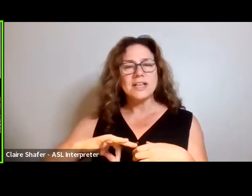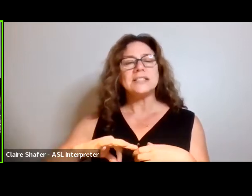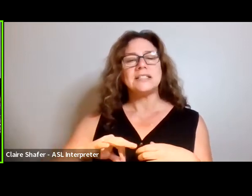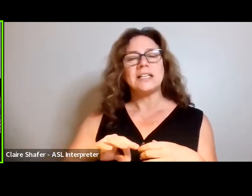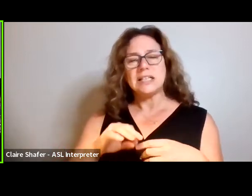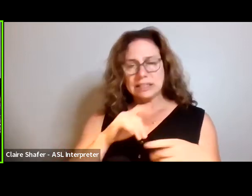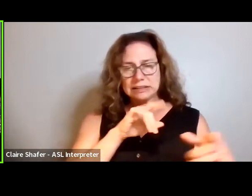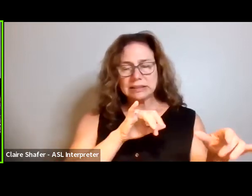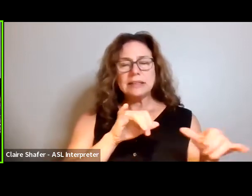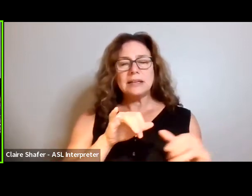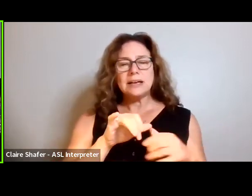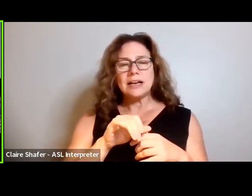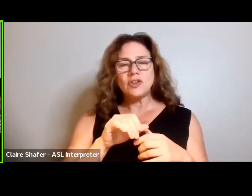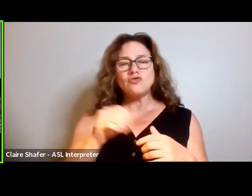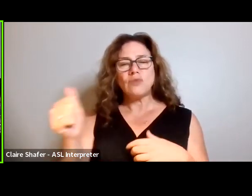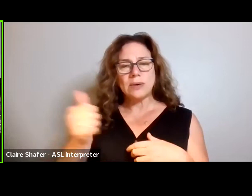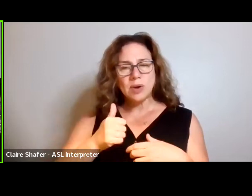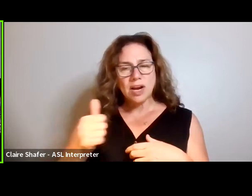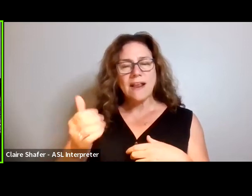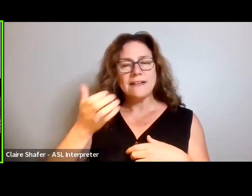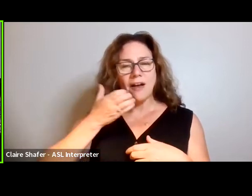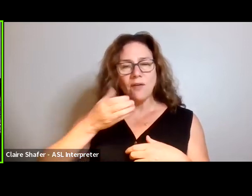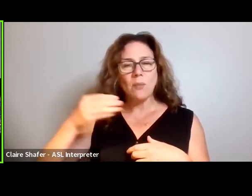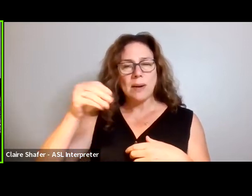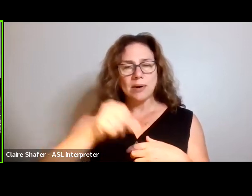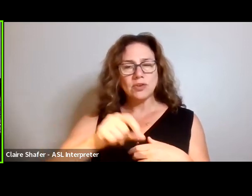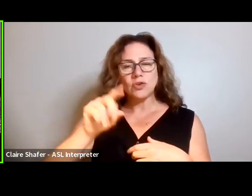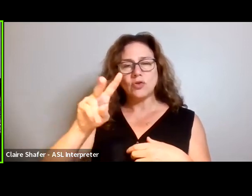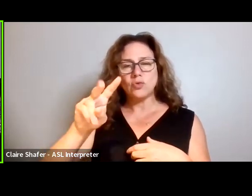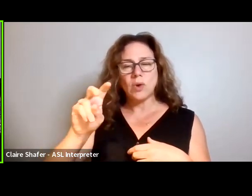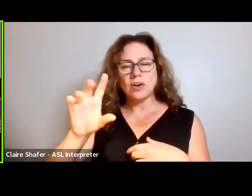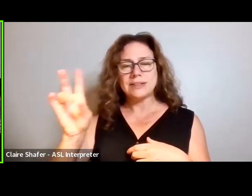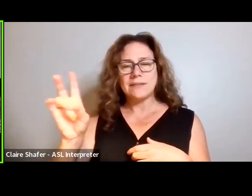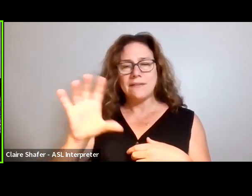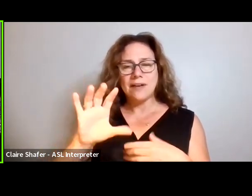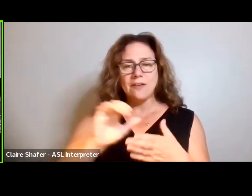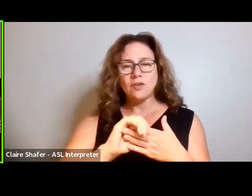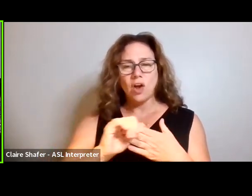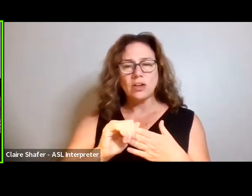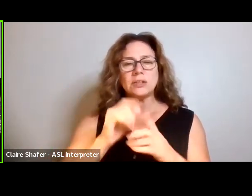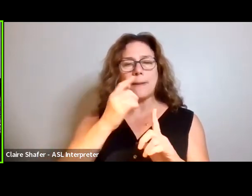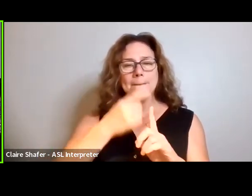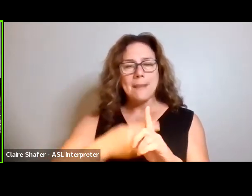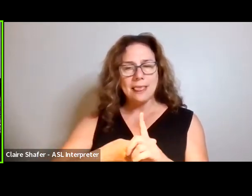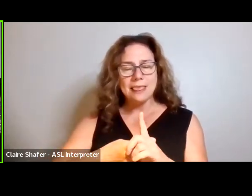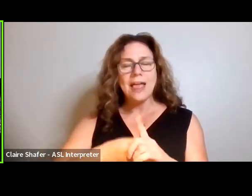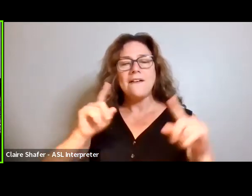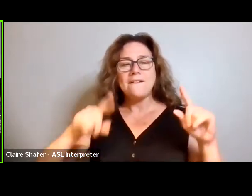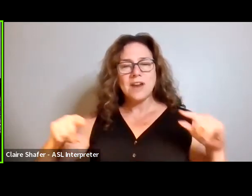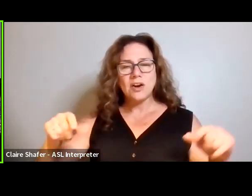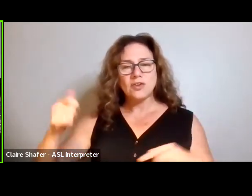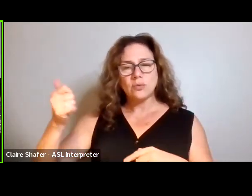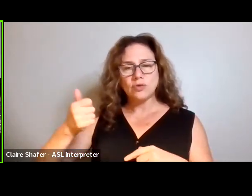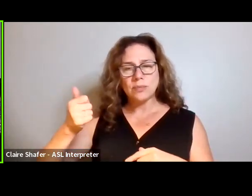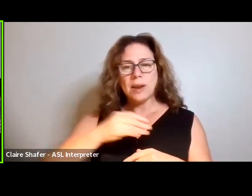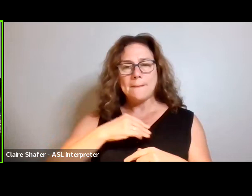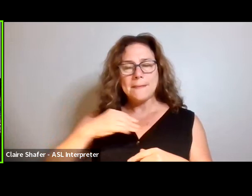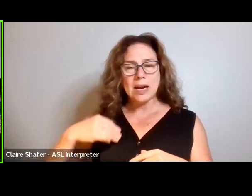$28,964.15, transportation and cell phone reimbursements of $275 per month, various subscriptions and memberships and